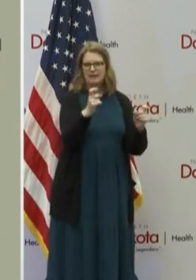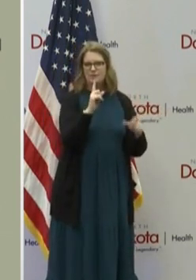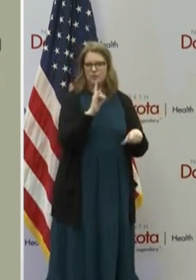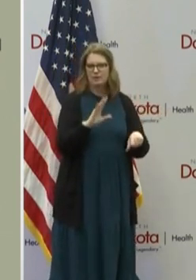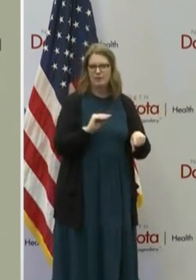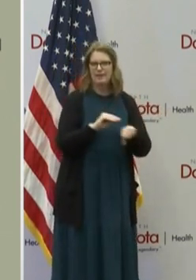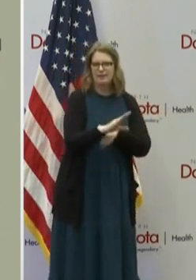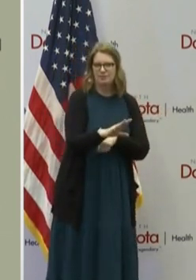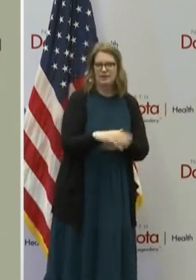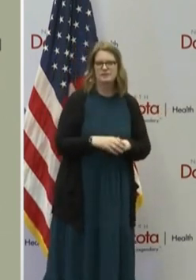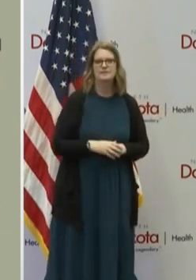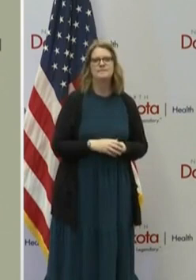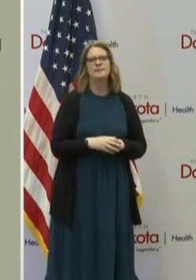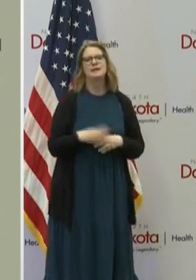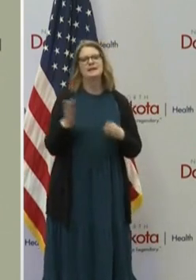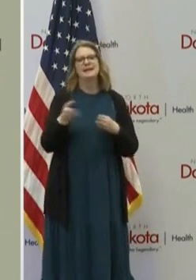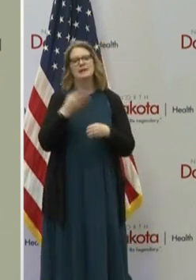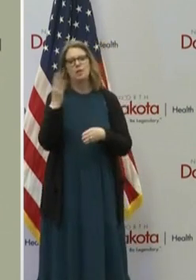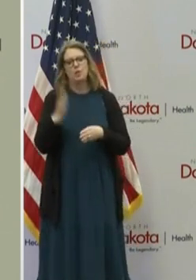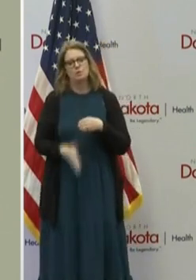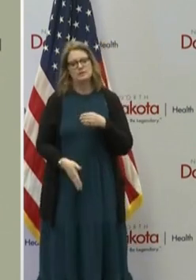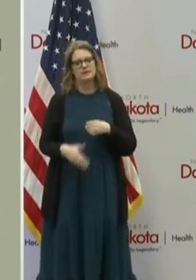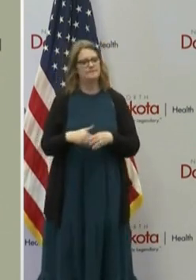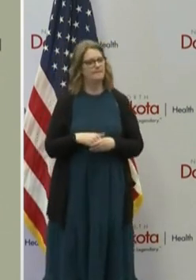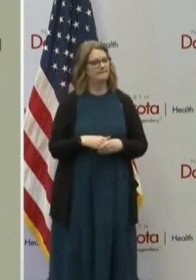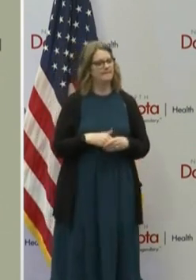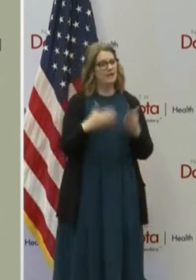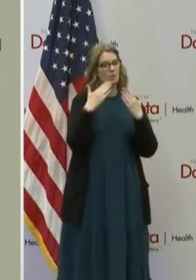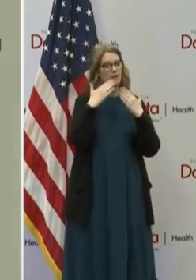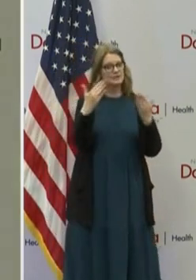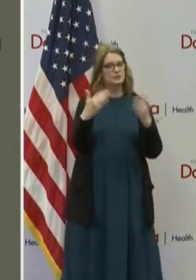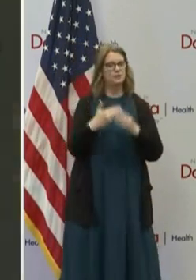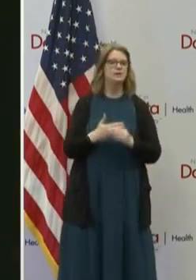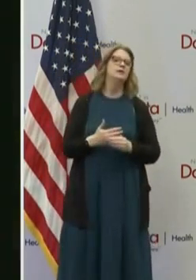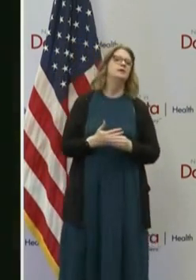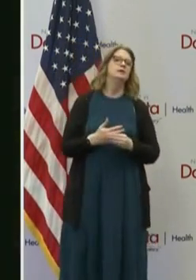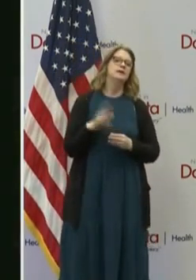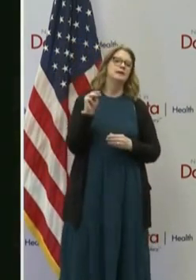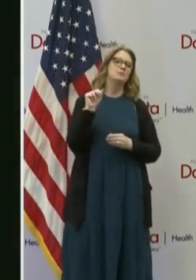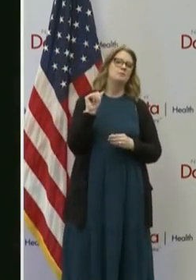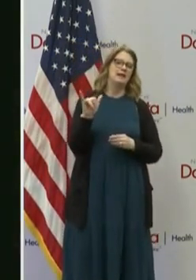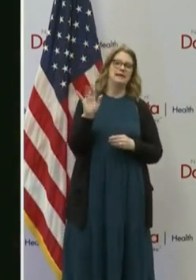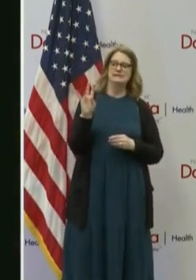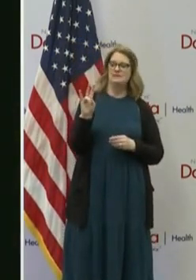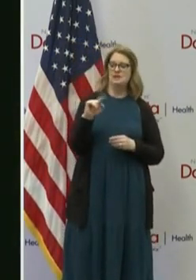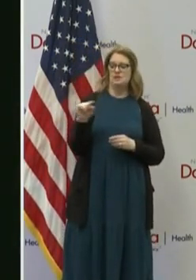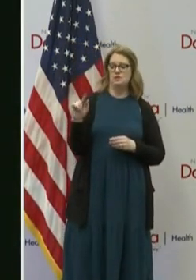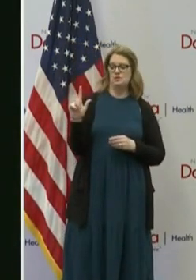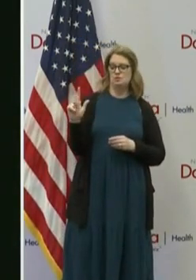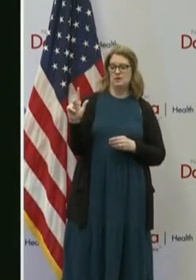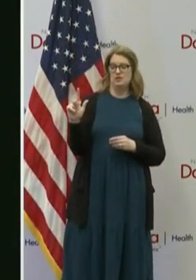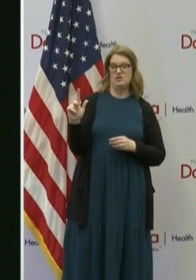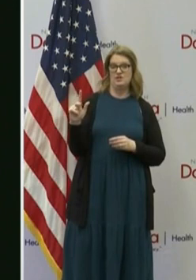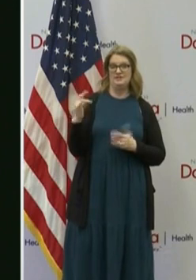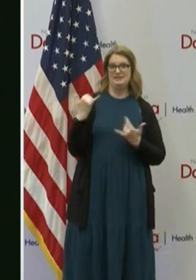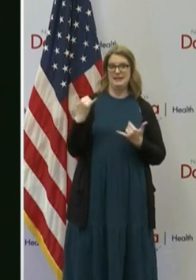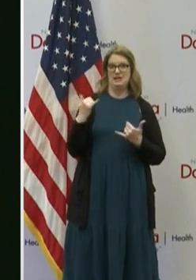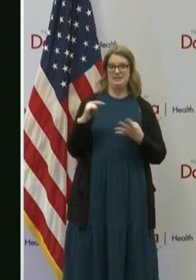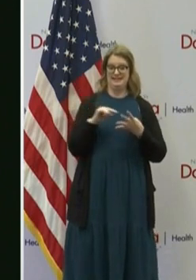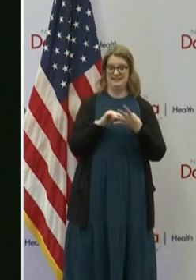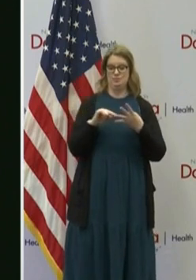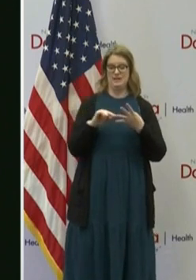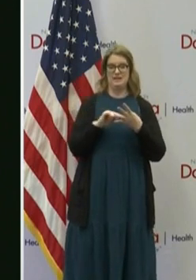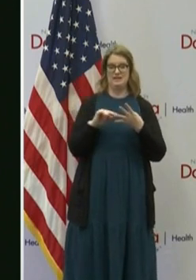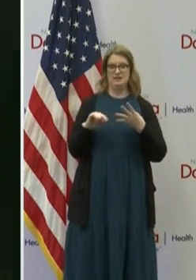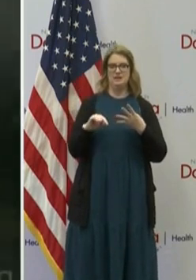impact. In closing gratitude, May 17th to the 23rd, which we're in right now, is